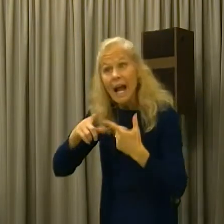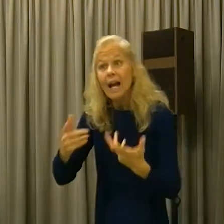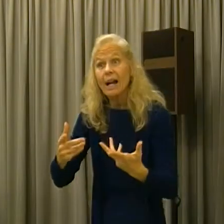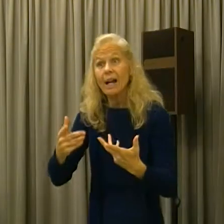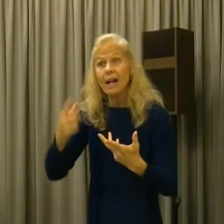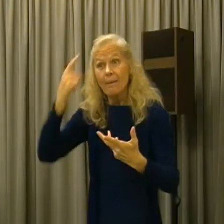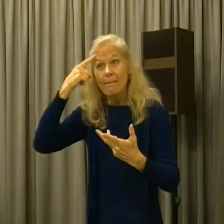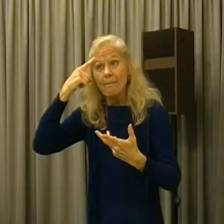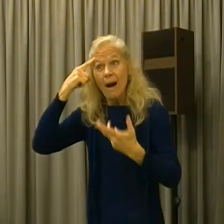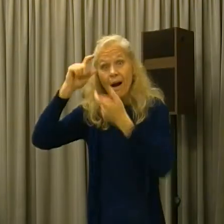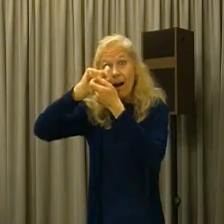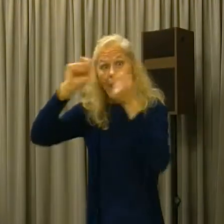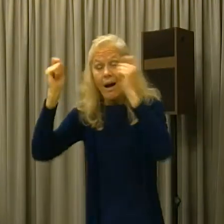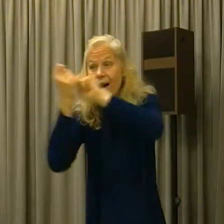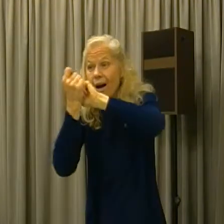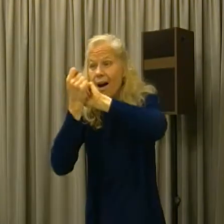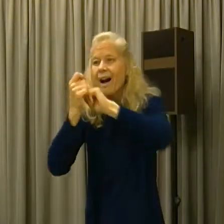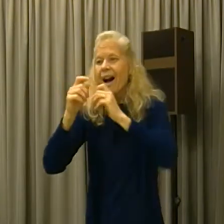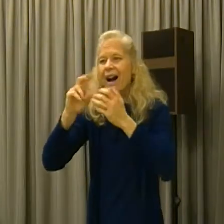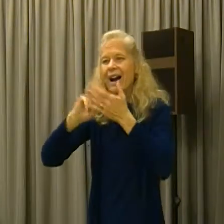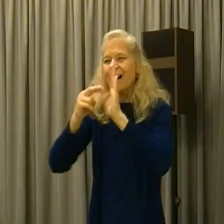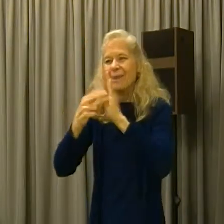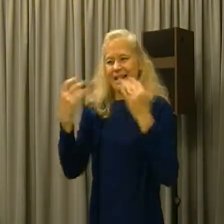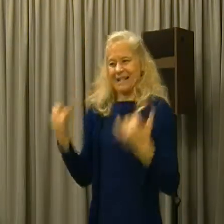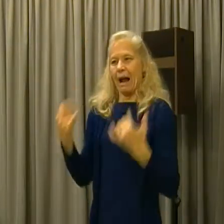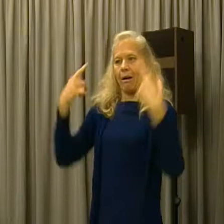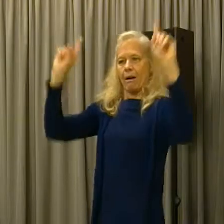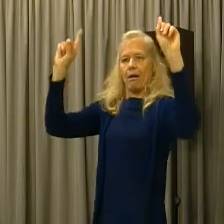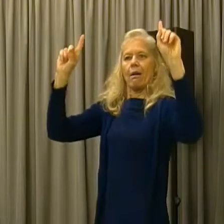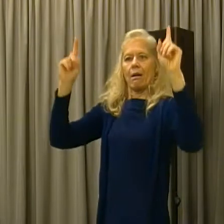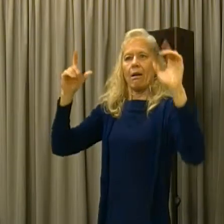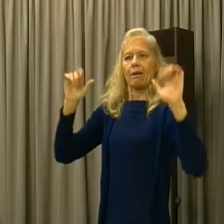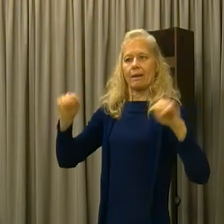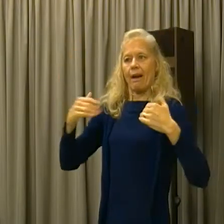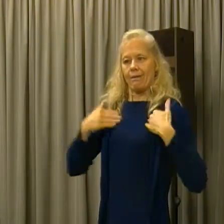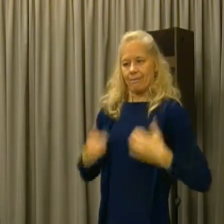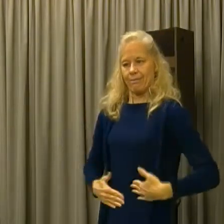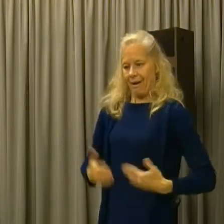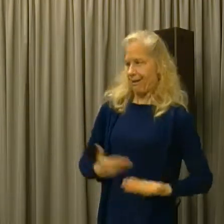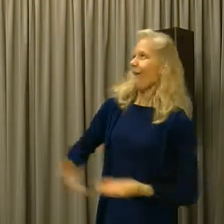God. Through the thinking that will come from that. Because we have aligned ourselves